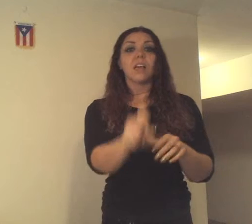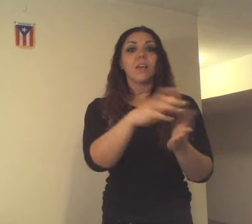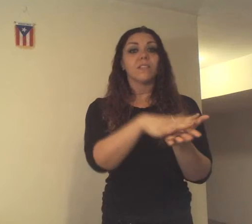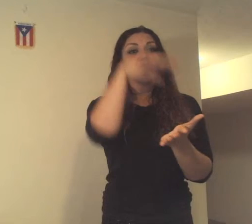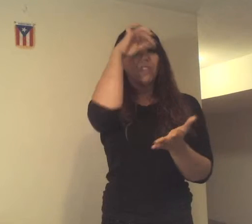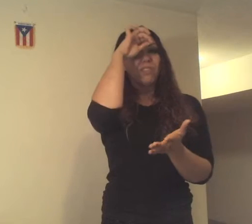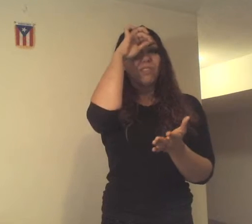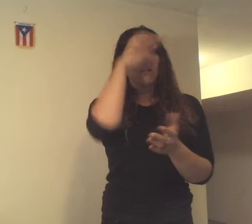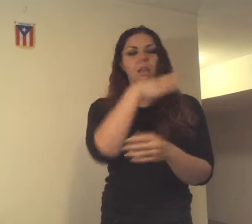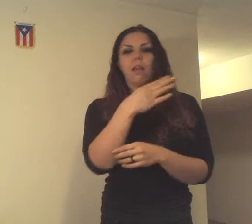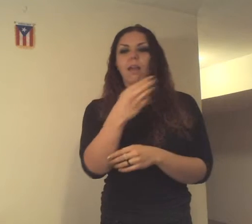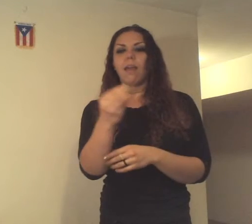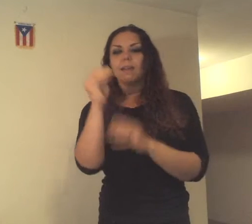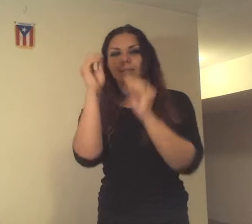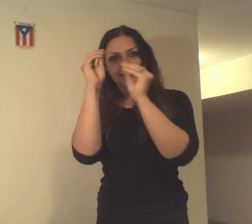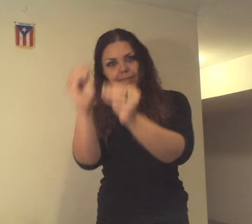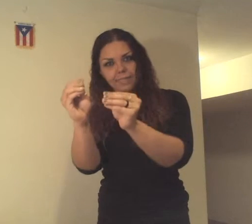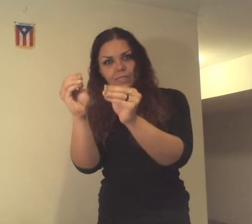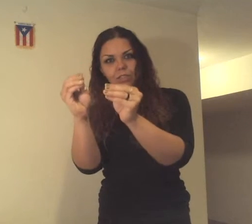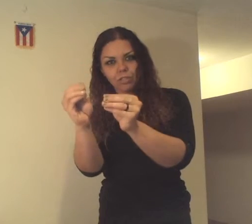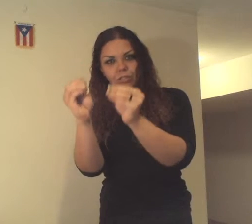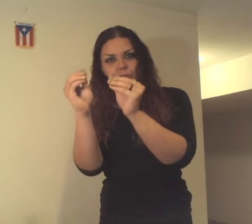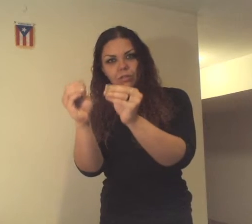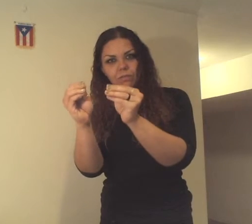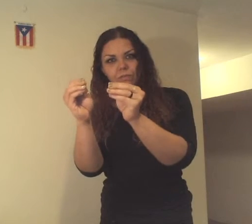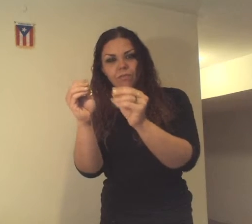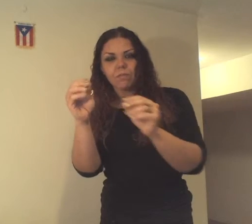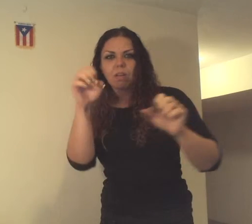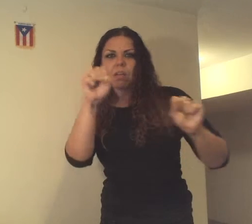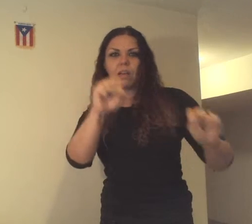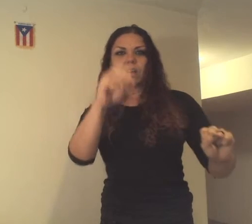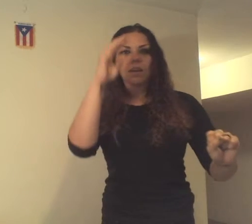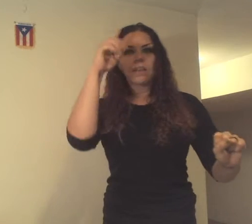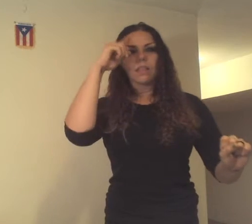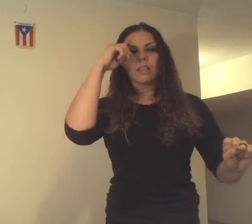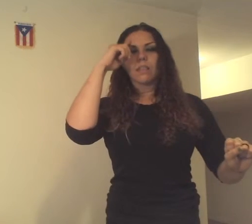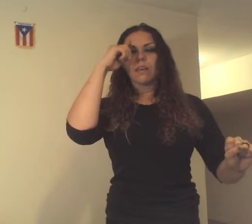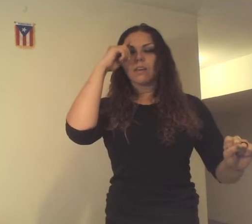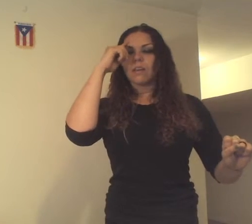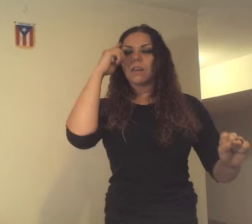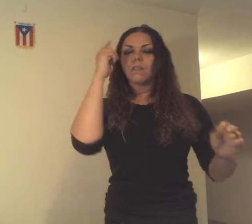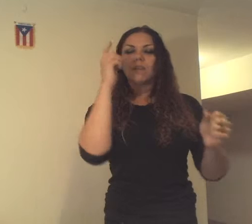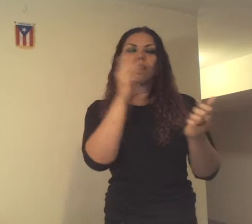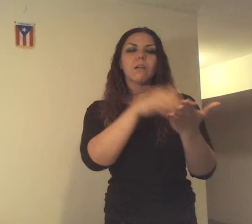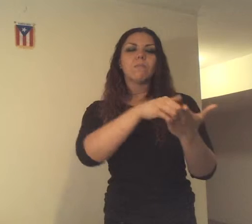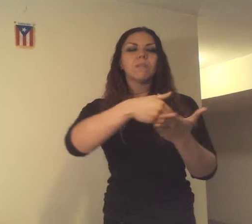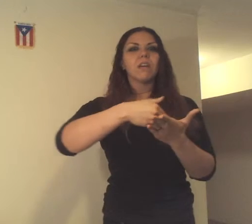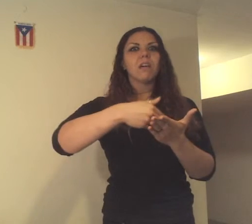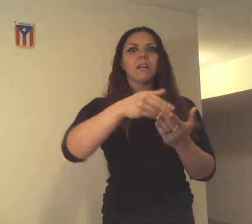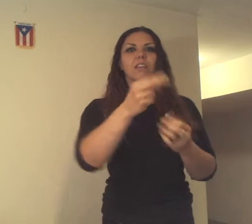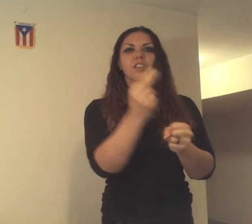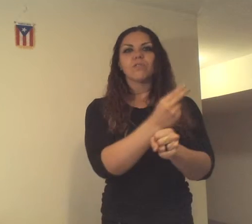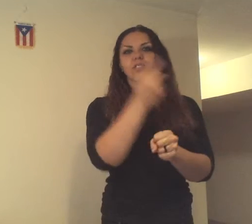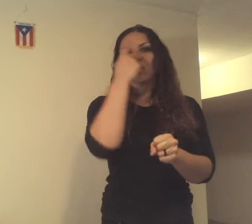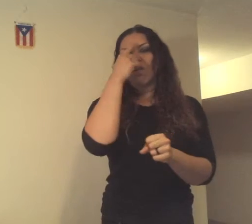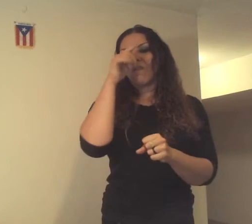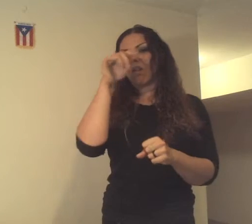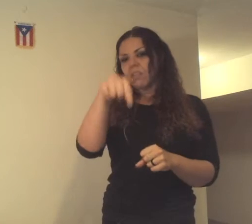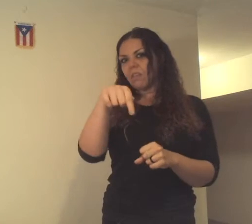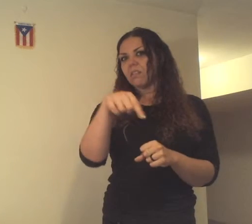teach. I can think of a million uses for a tool like this. As we think about intersecting technologies,